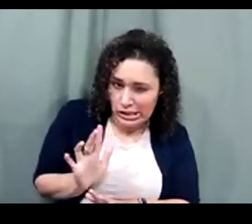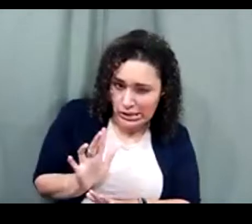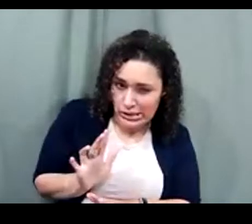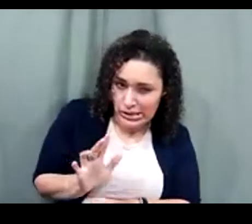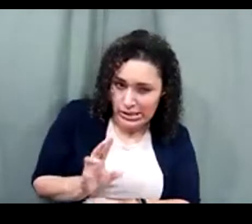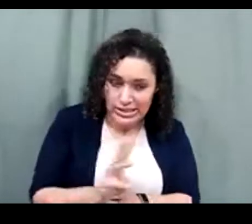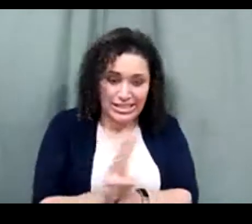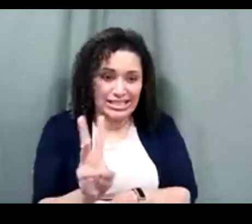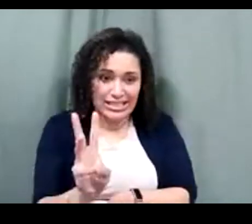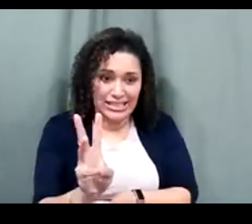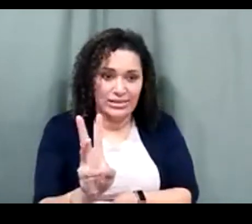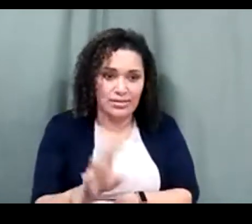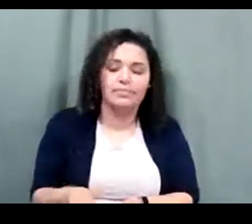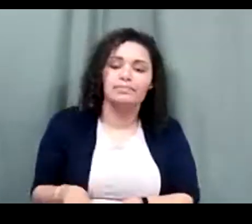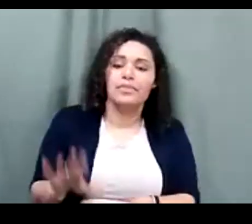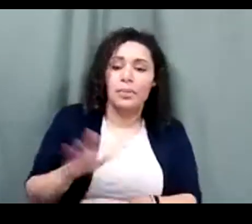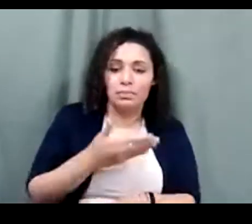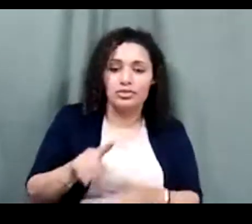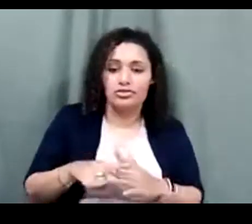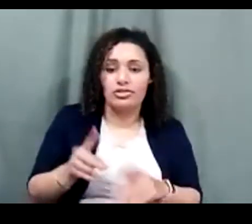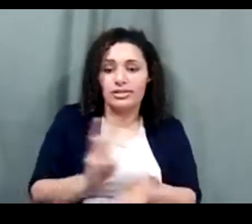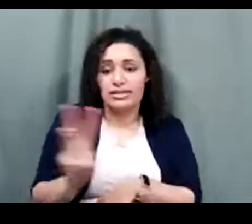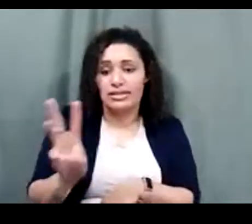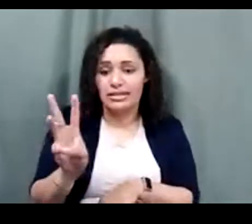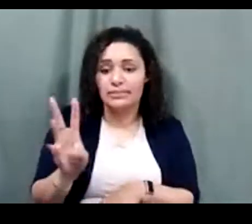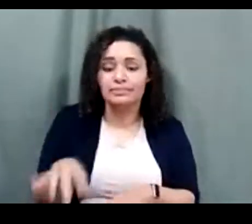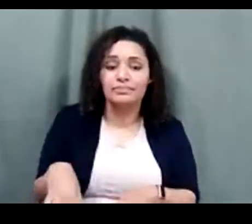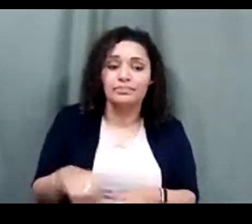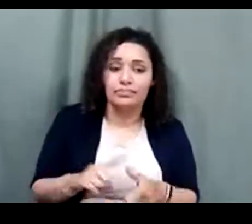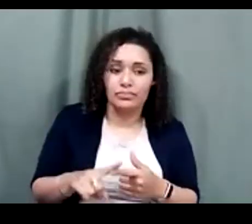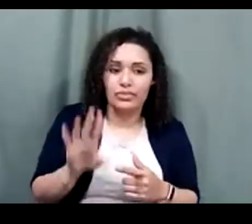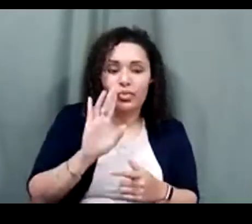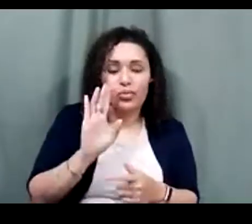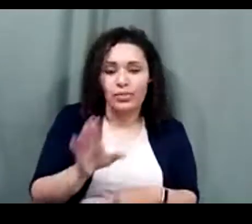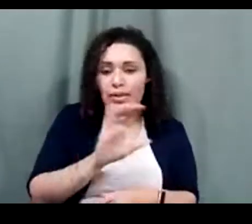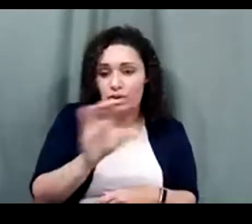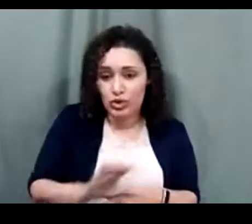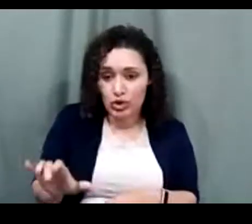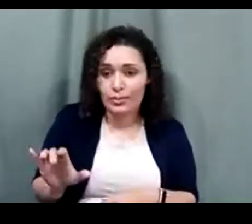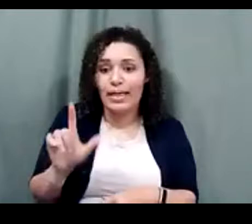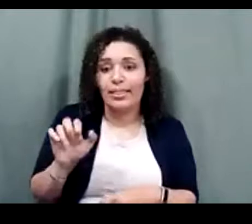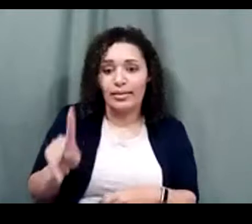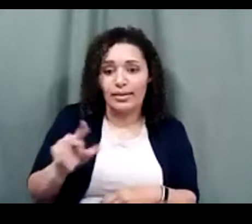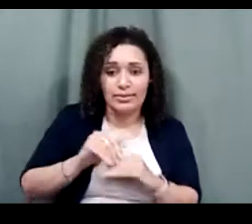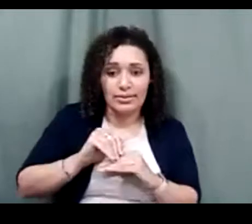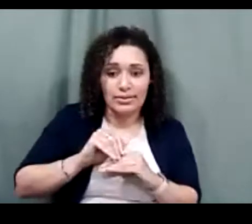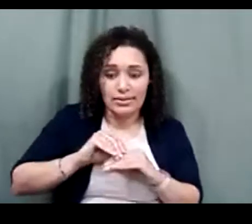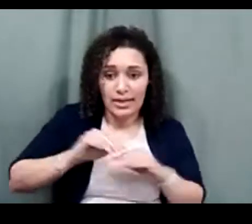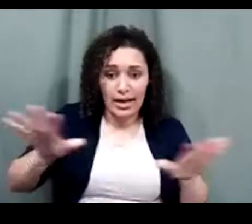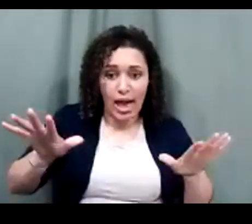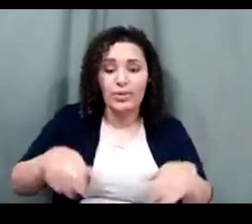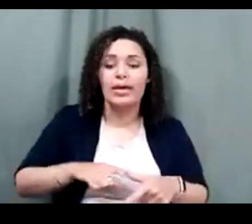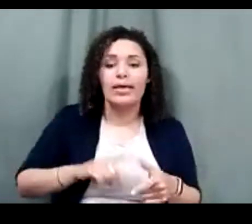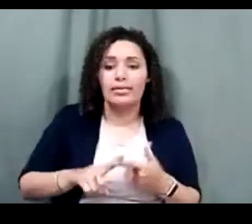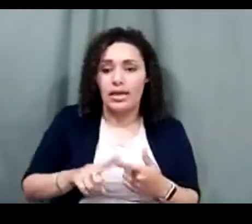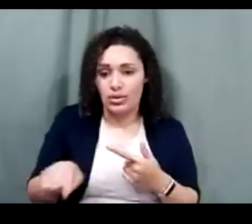6 o'clock. So the music will start at 6 o'clock. We'll send out a Zoom link where you can log on and just listen in if you want